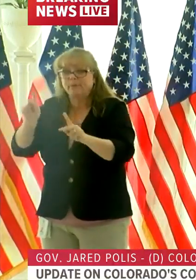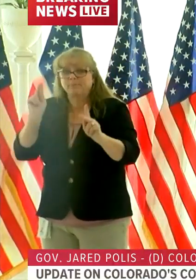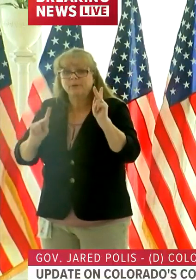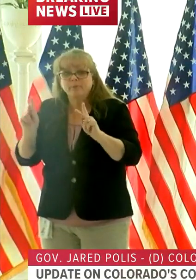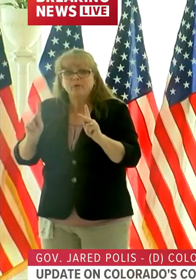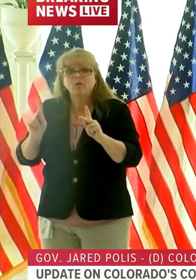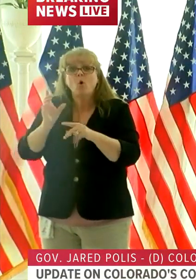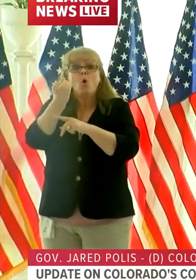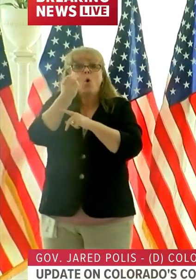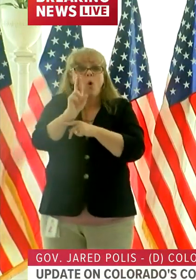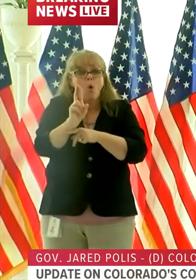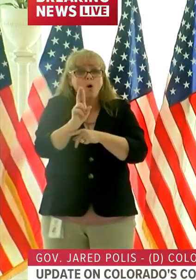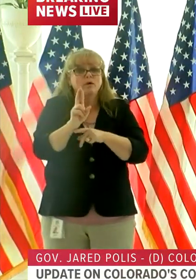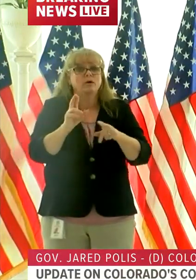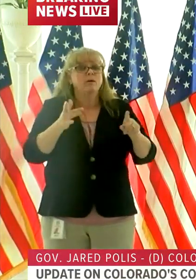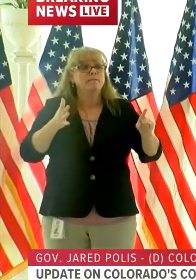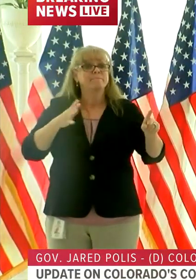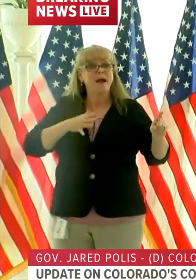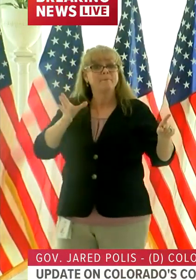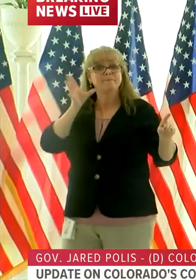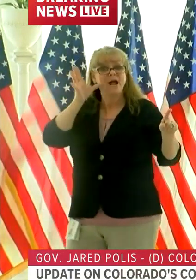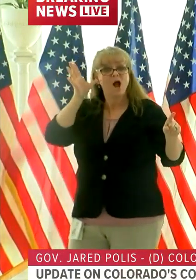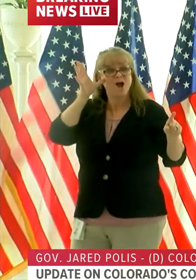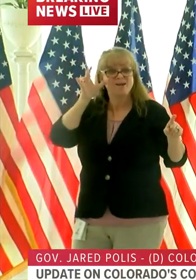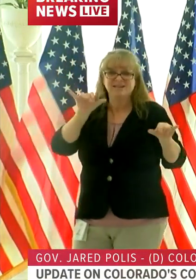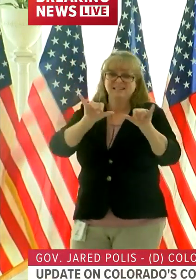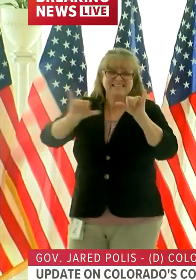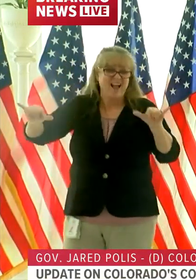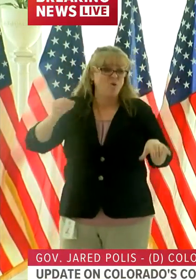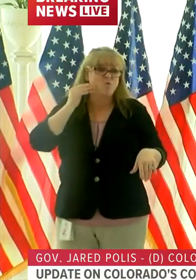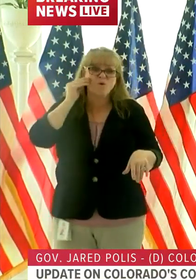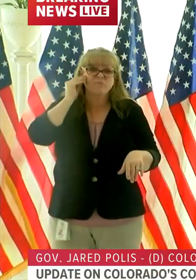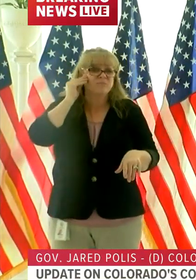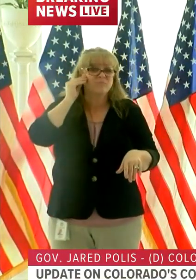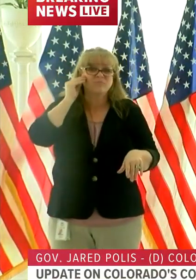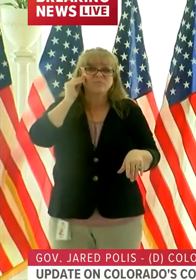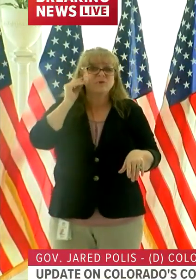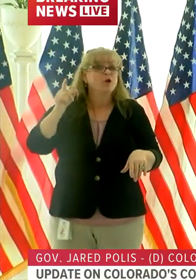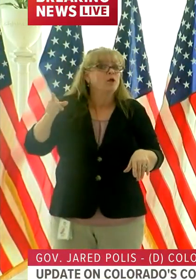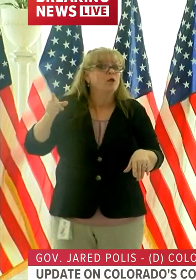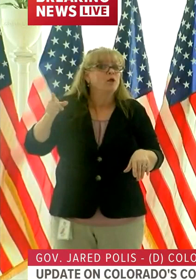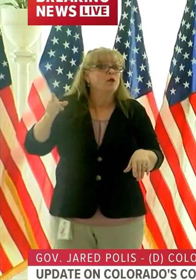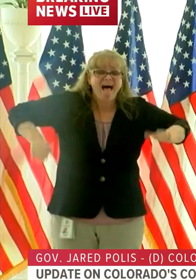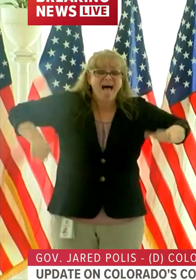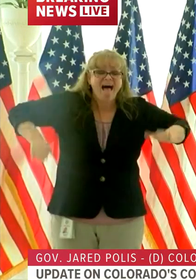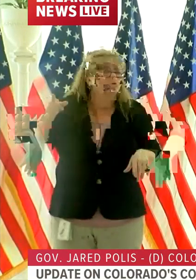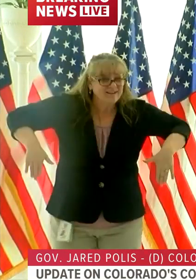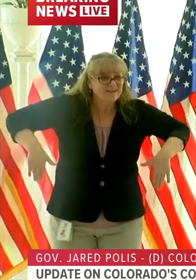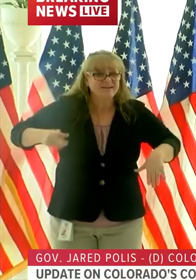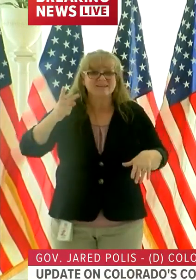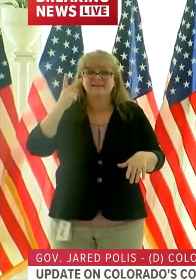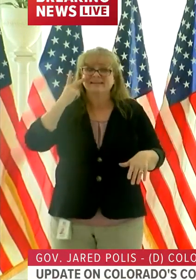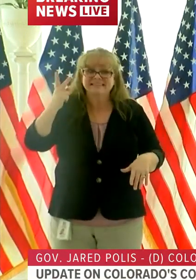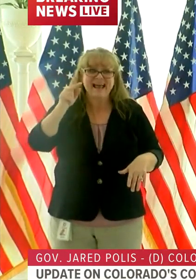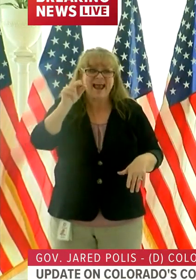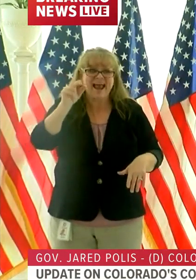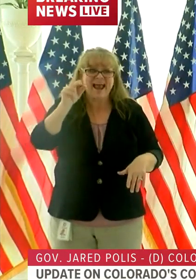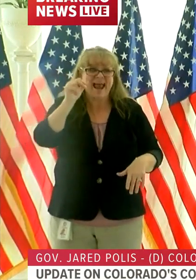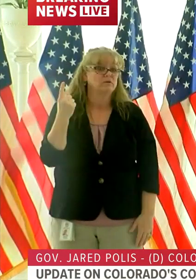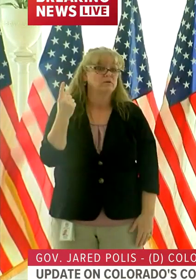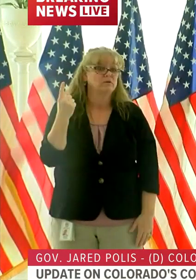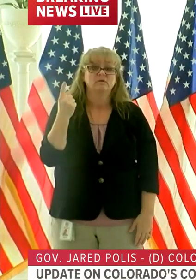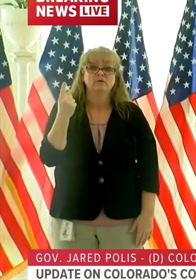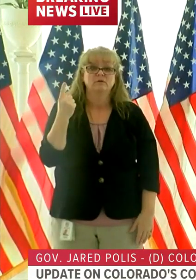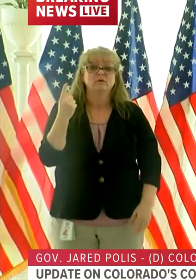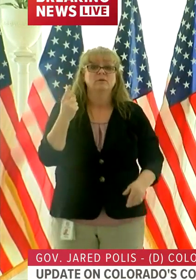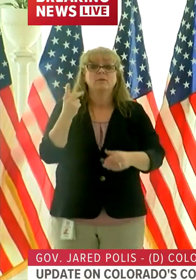one, right? They're both 75 and my mom has respiratory issues and they're staying home and you know, that got all their